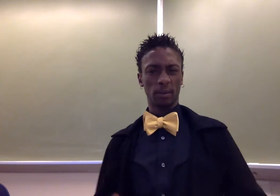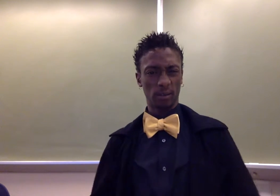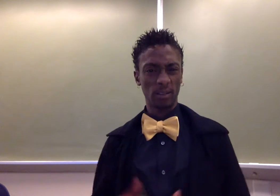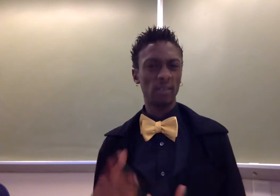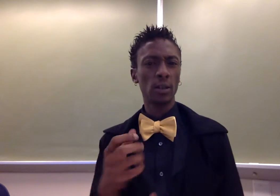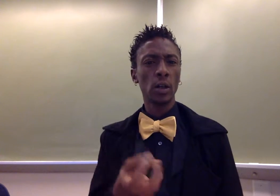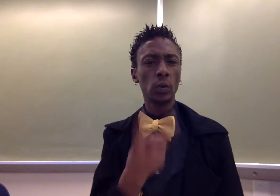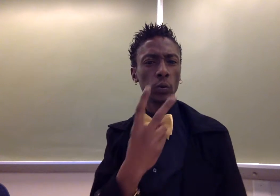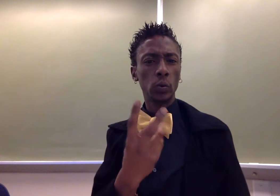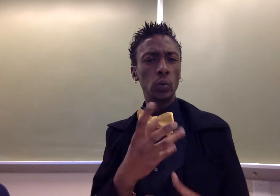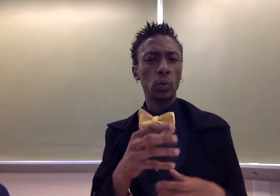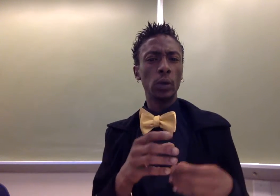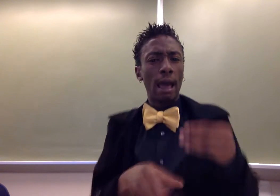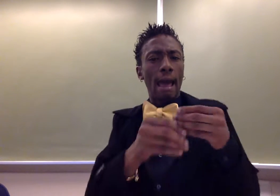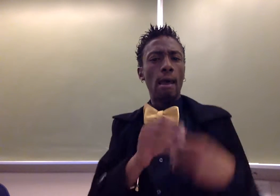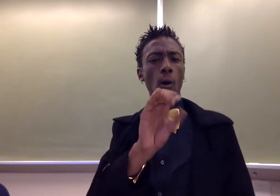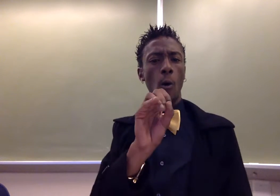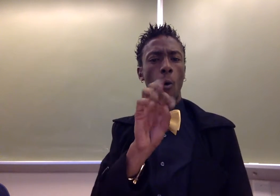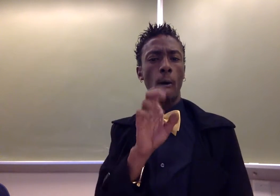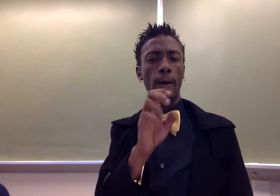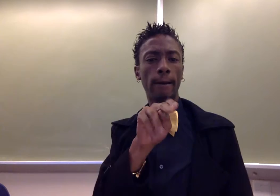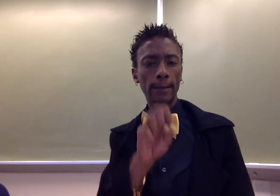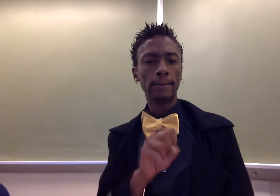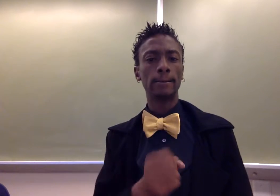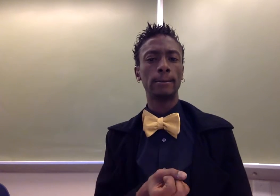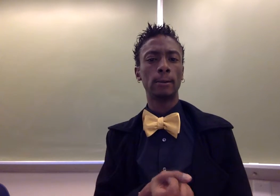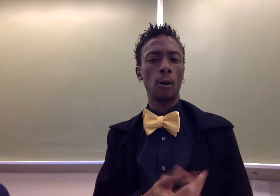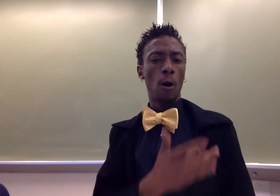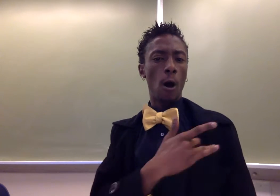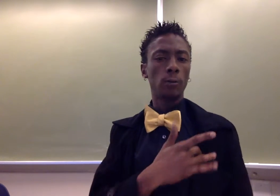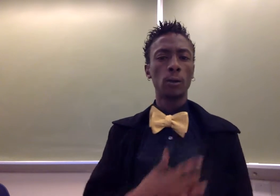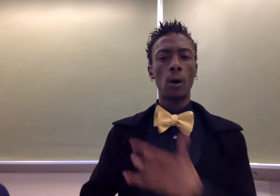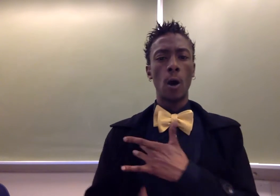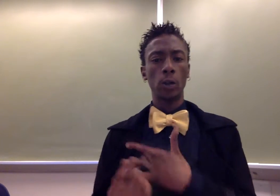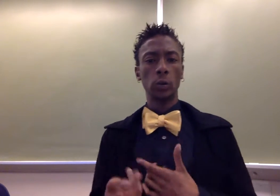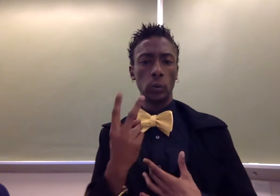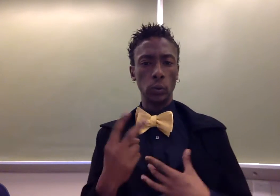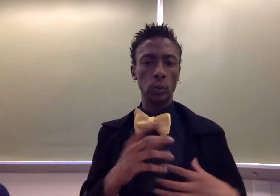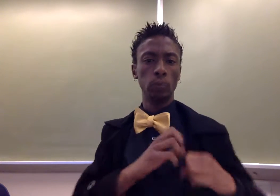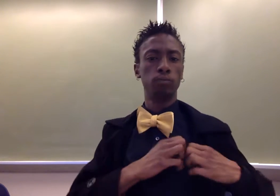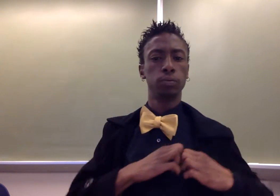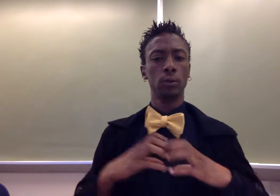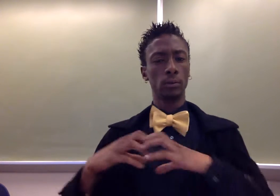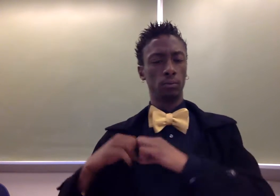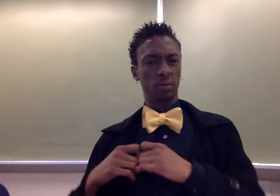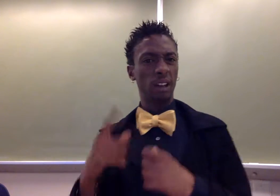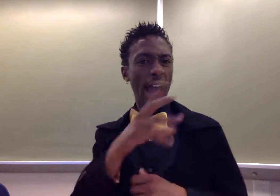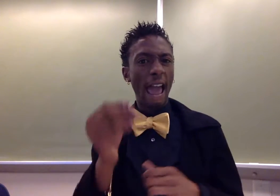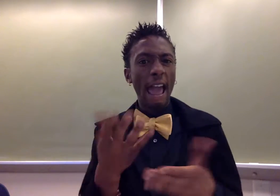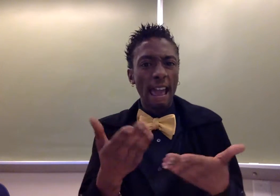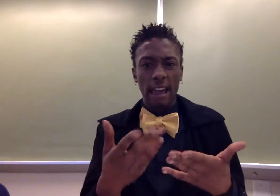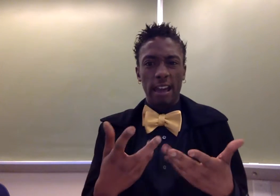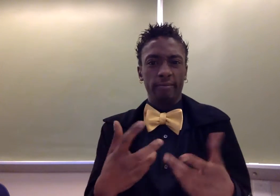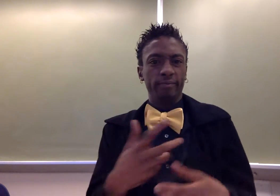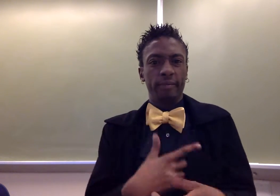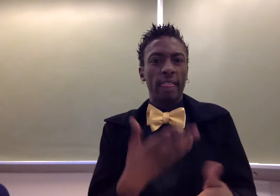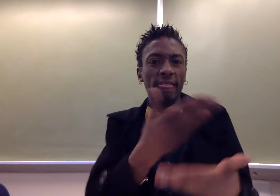to me? Number one, we found them in our little rivers and streams here in the Pacific Northwest. They also found them in the